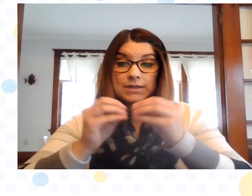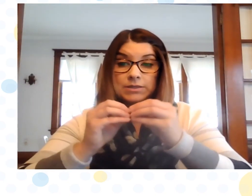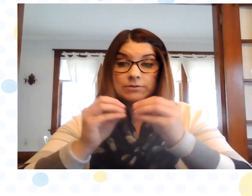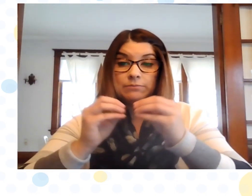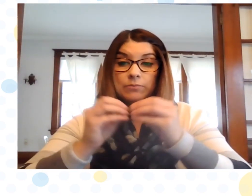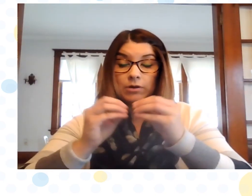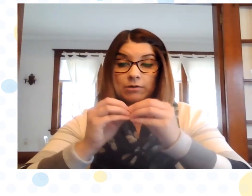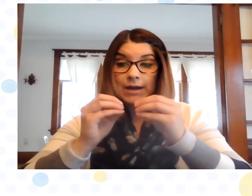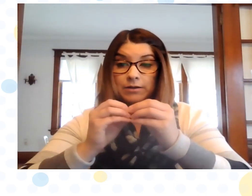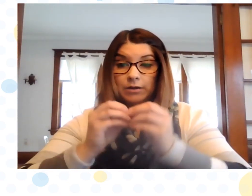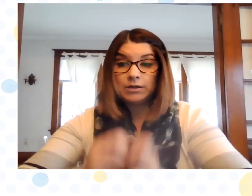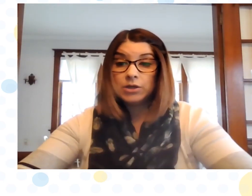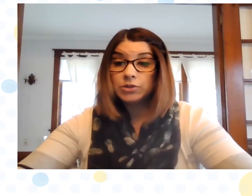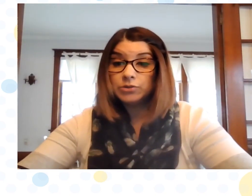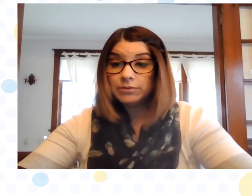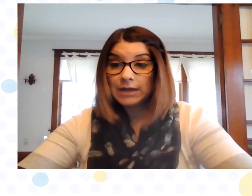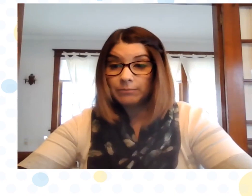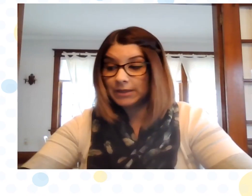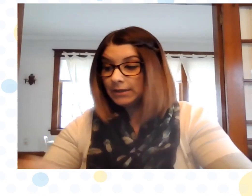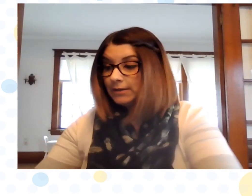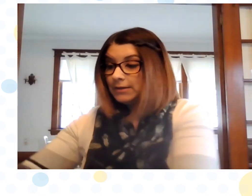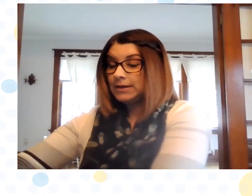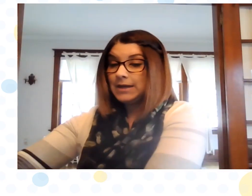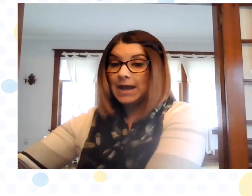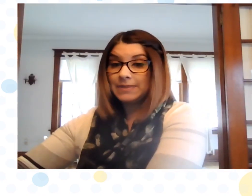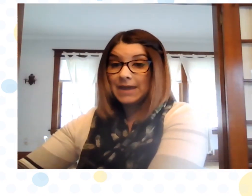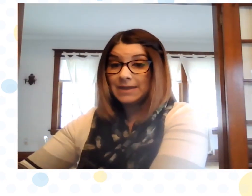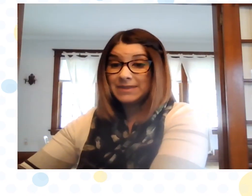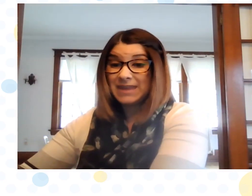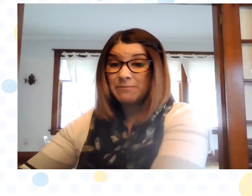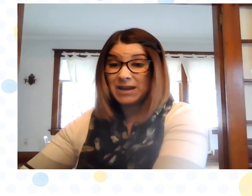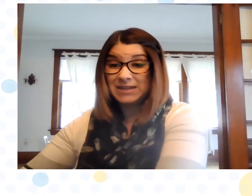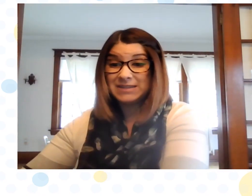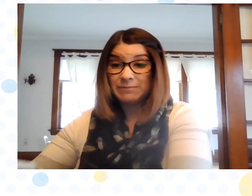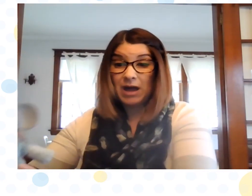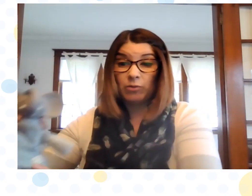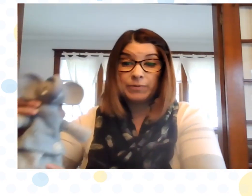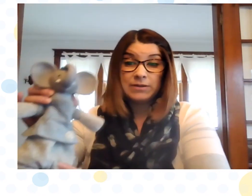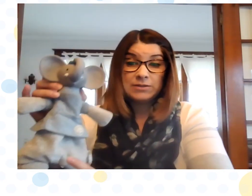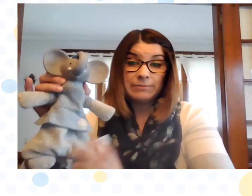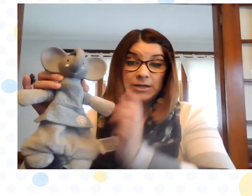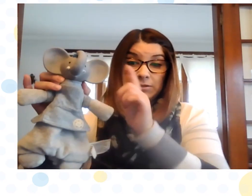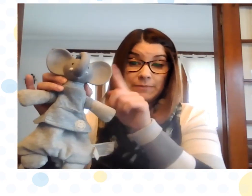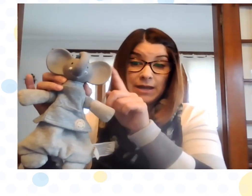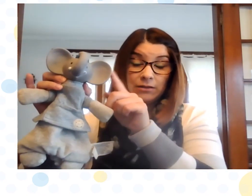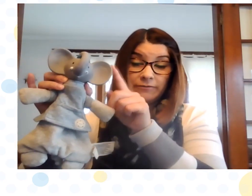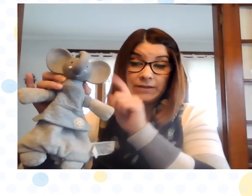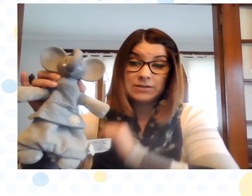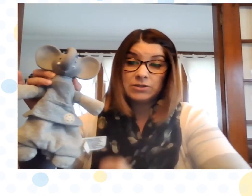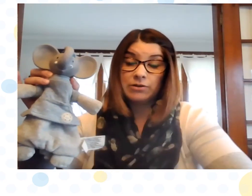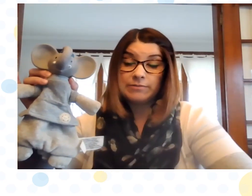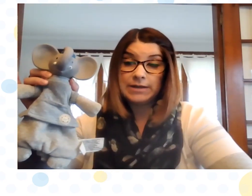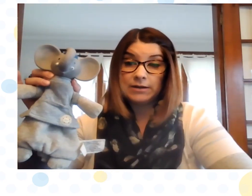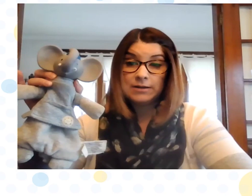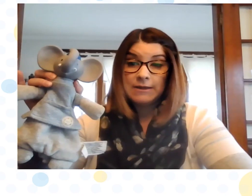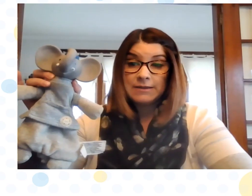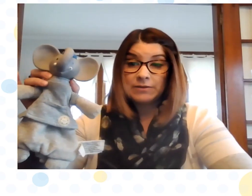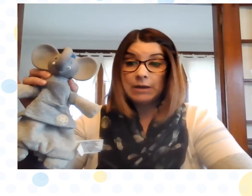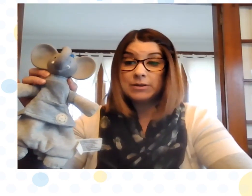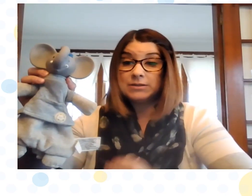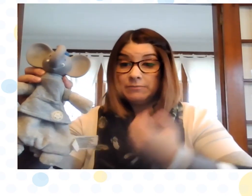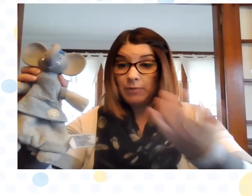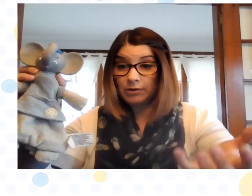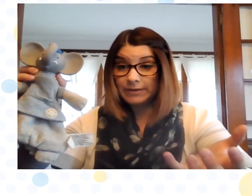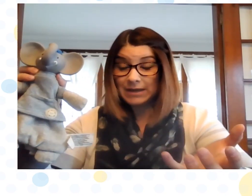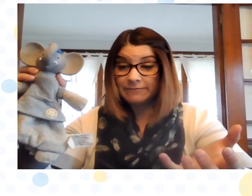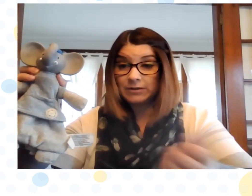like you need more cracker. You tell me. And then they might need some help. So I'm going to use my elephant to show you here.